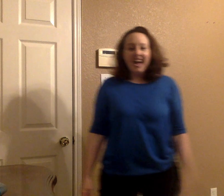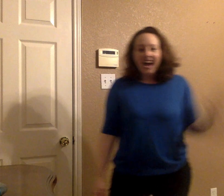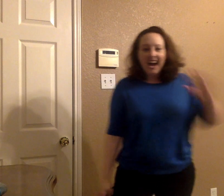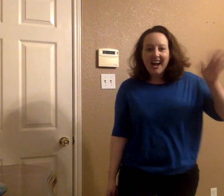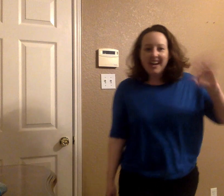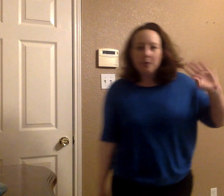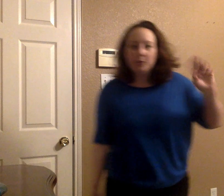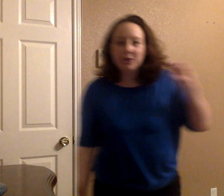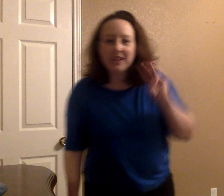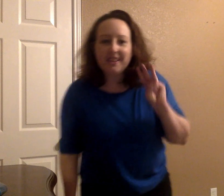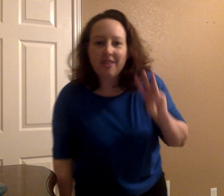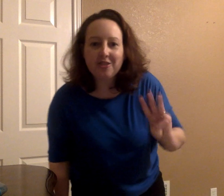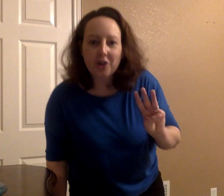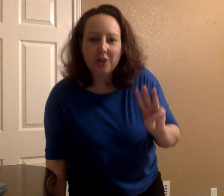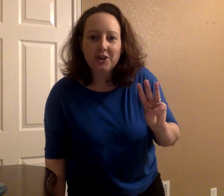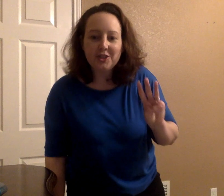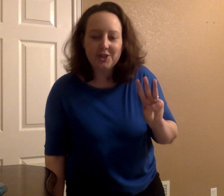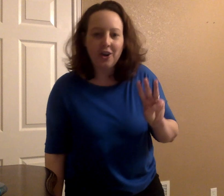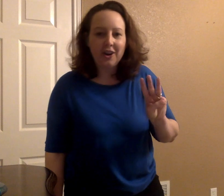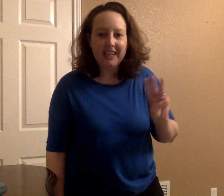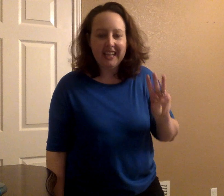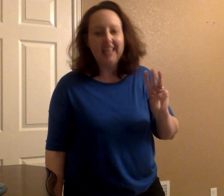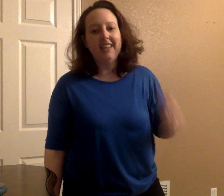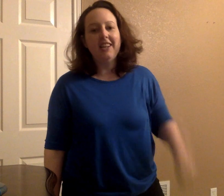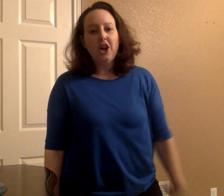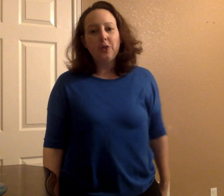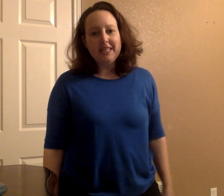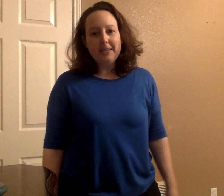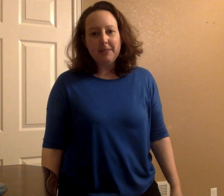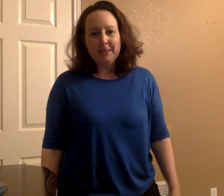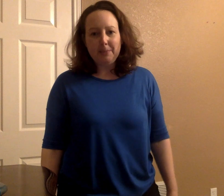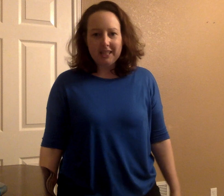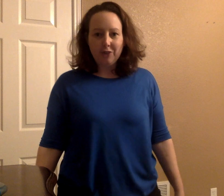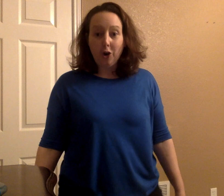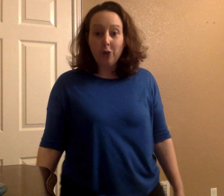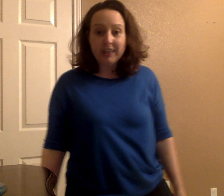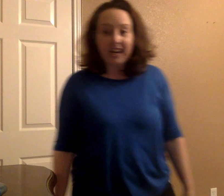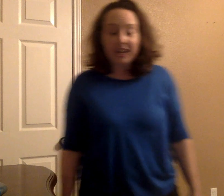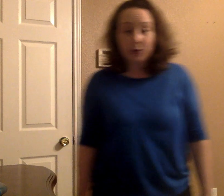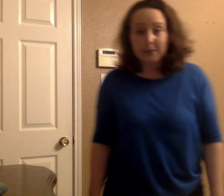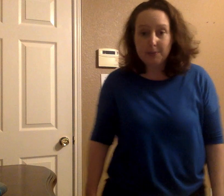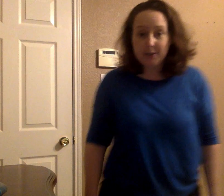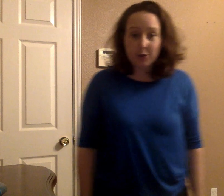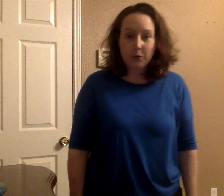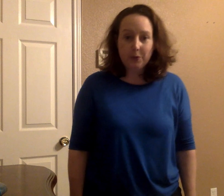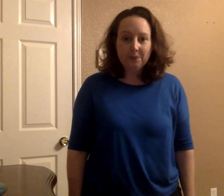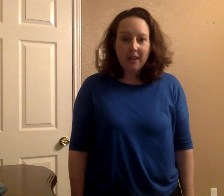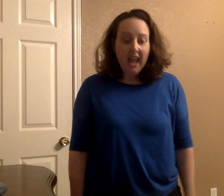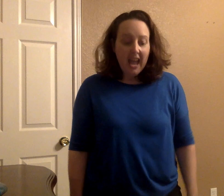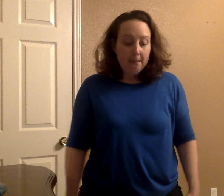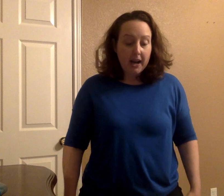Hi, we're doing the third song in Crazy, Busy, Peaceful, Holy Night Christmas Musical by